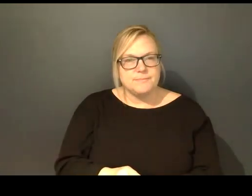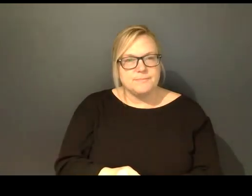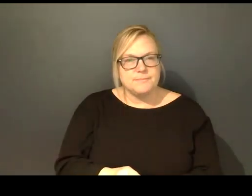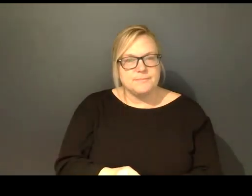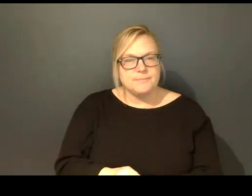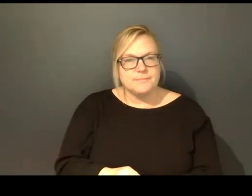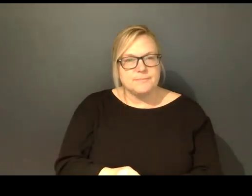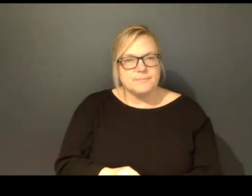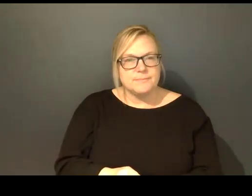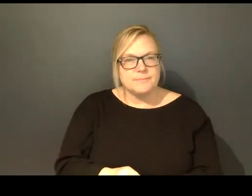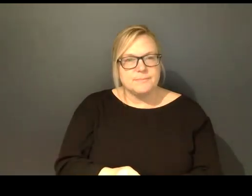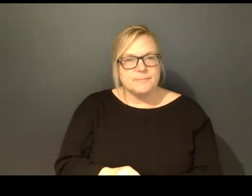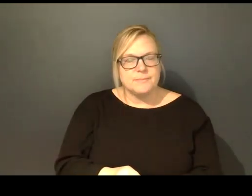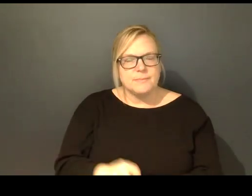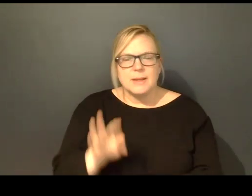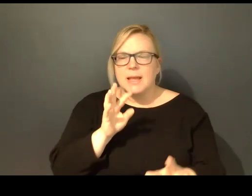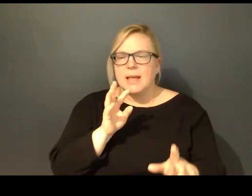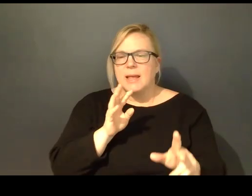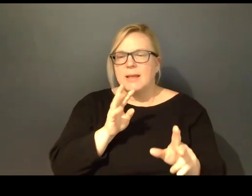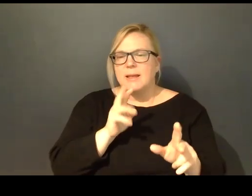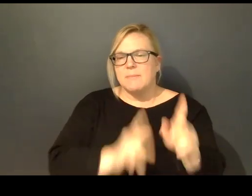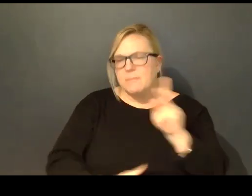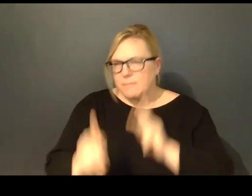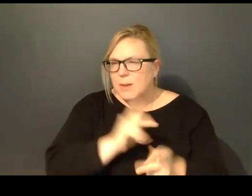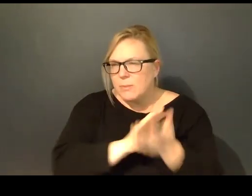most part has become very visual.